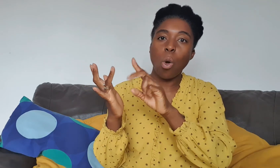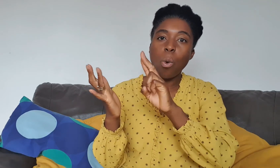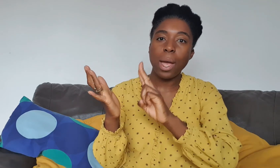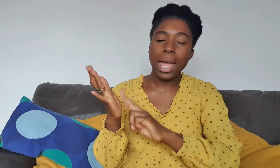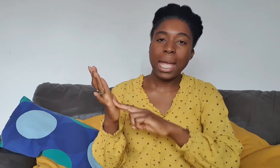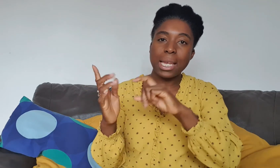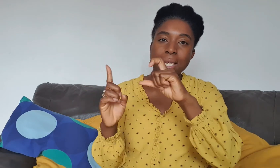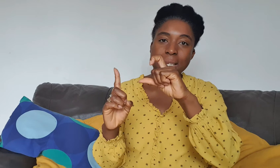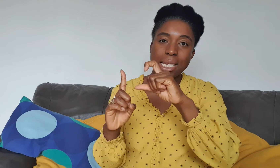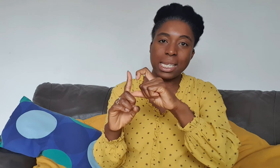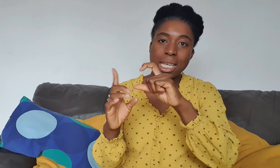L-O-N-D-O-N,